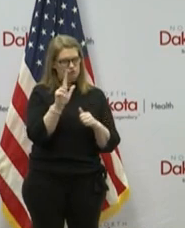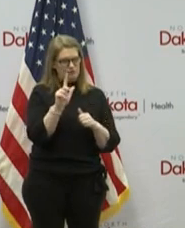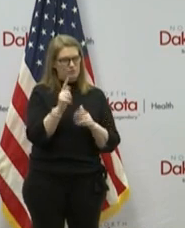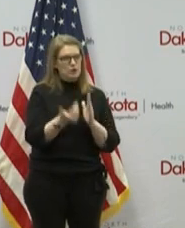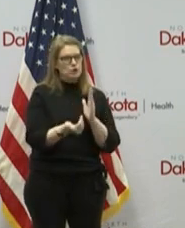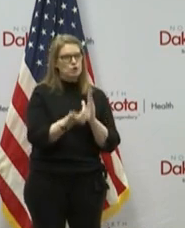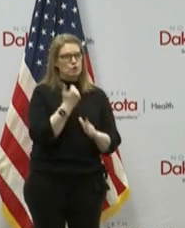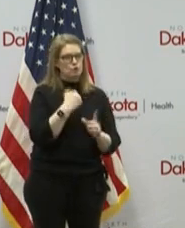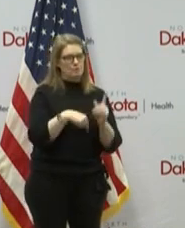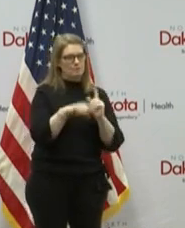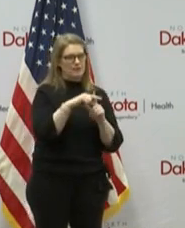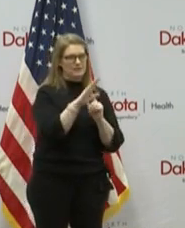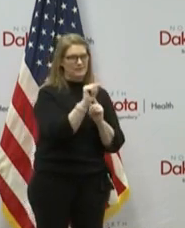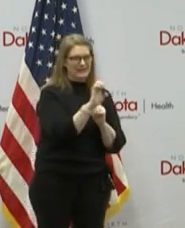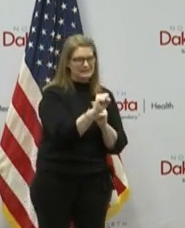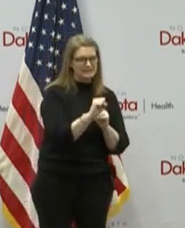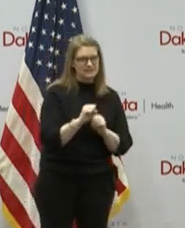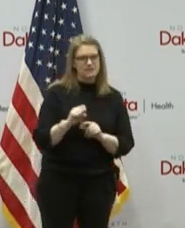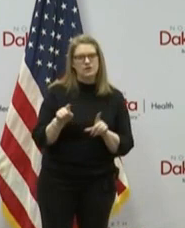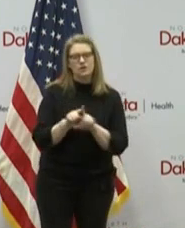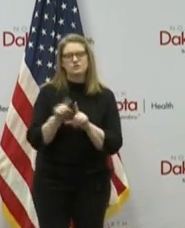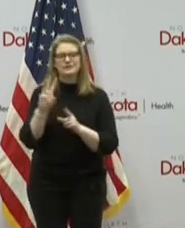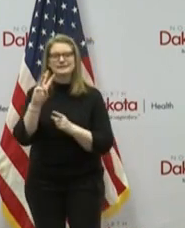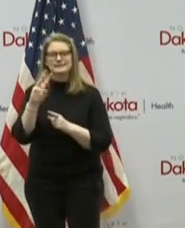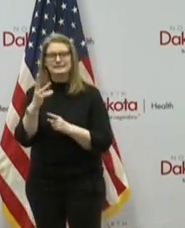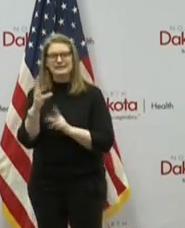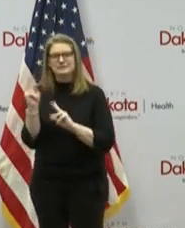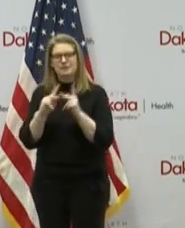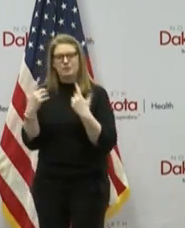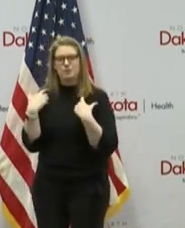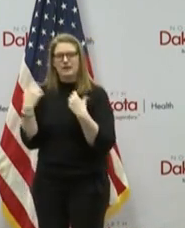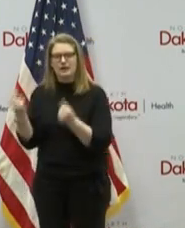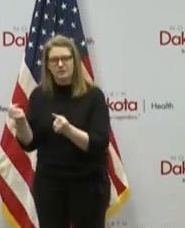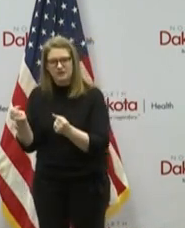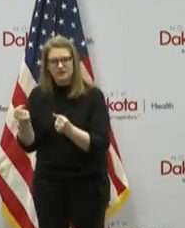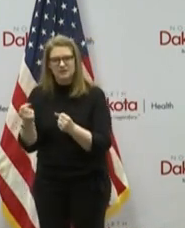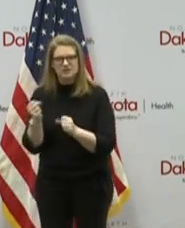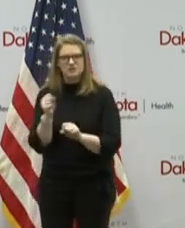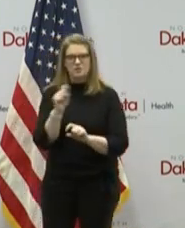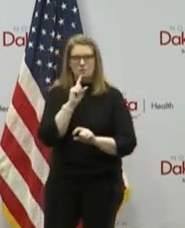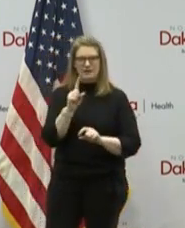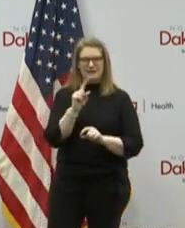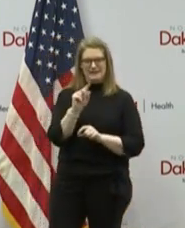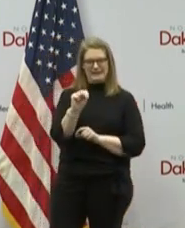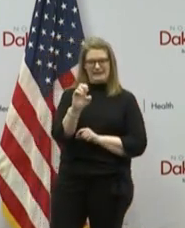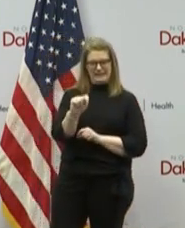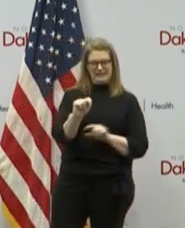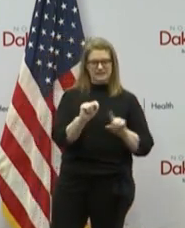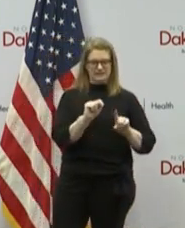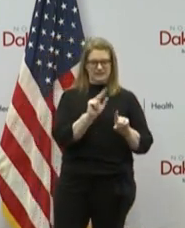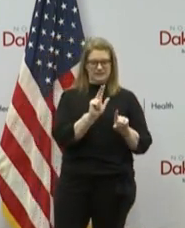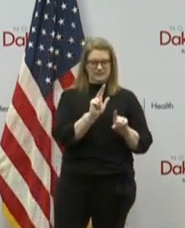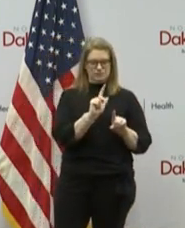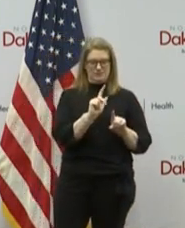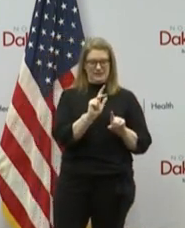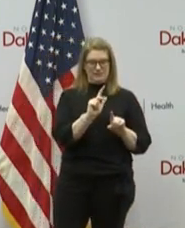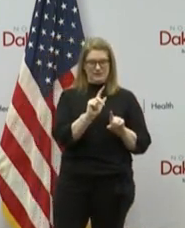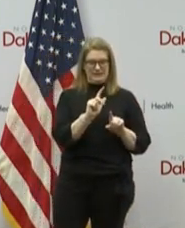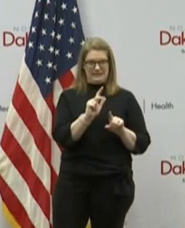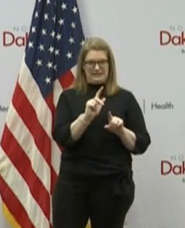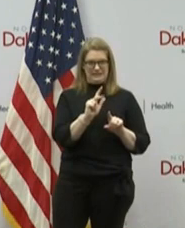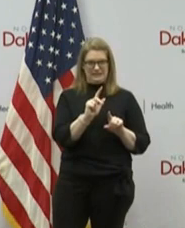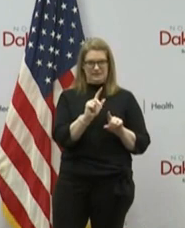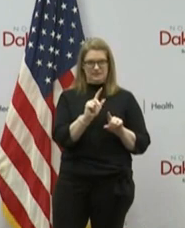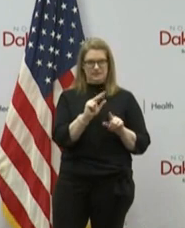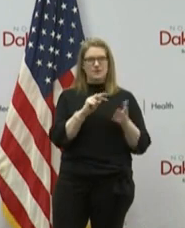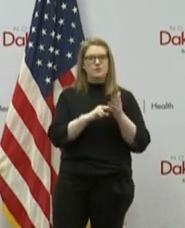positives, but we also had 6 recoveries today. So from a net standpoint, this 23 that you're looking at right now on this slide is